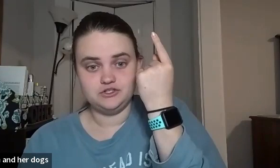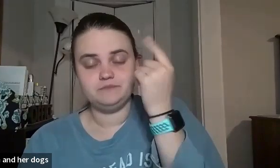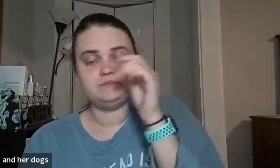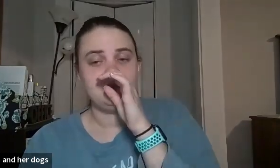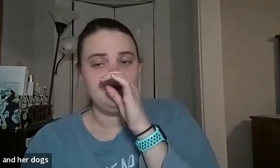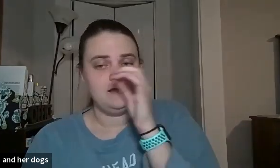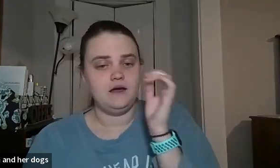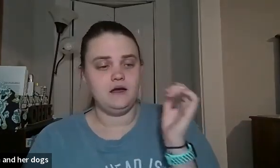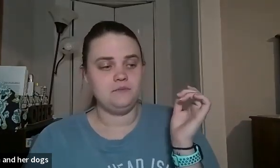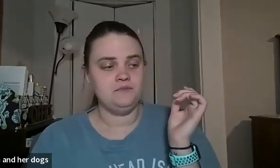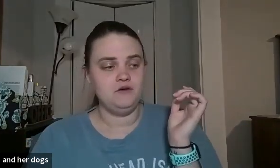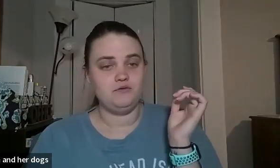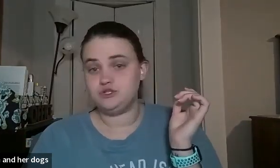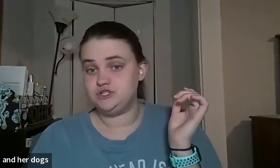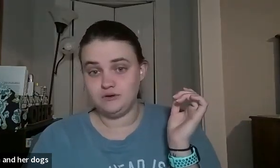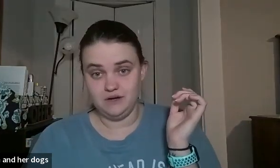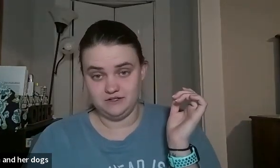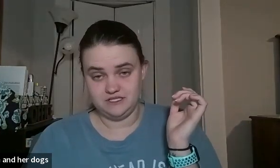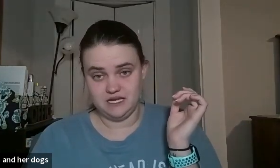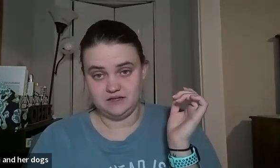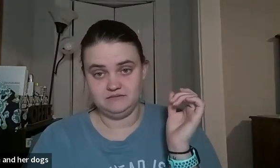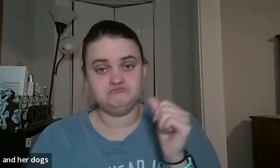Understood. For don't understand,